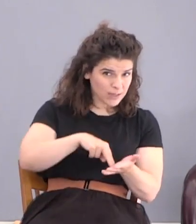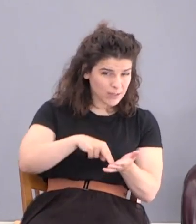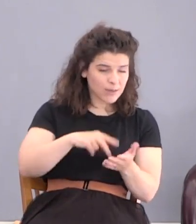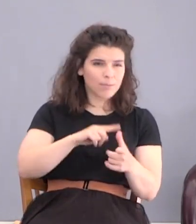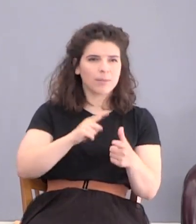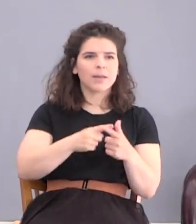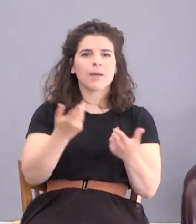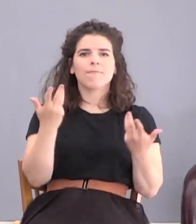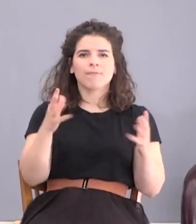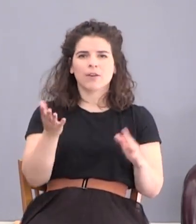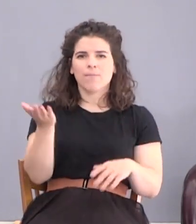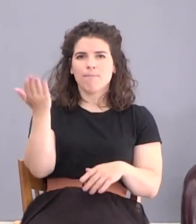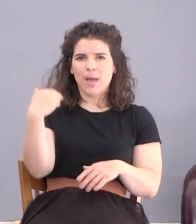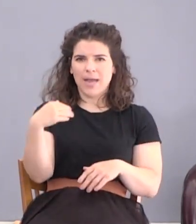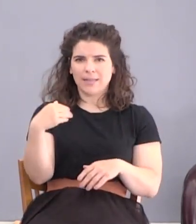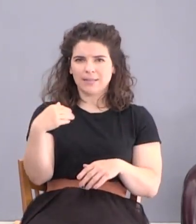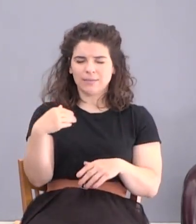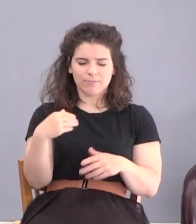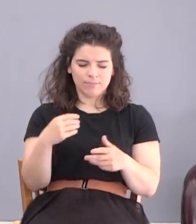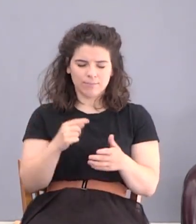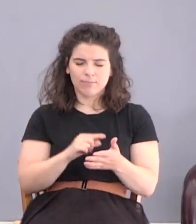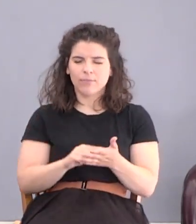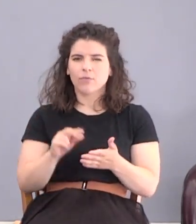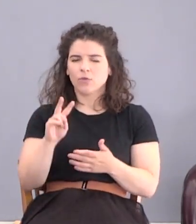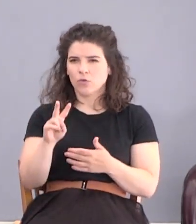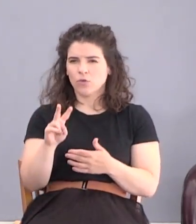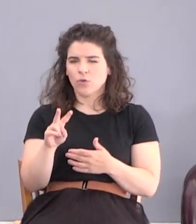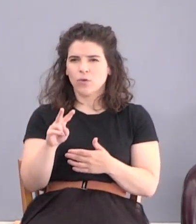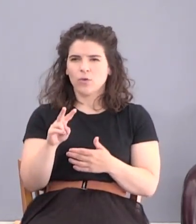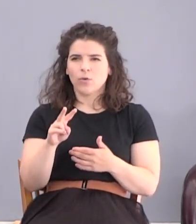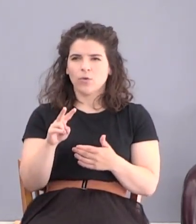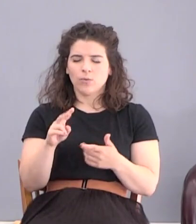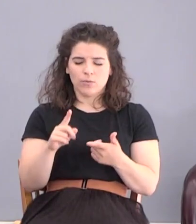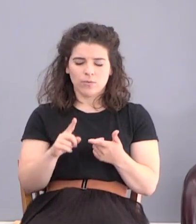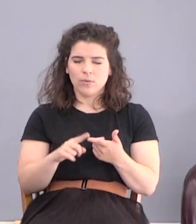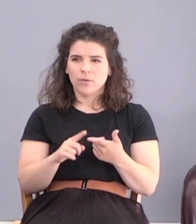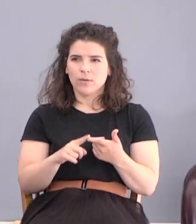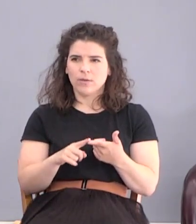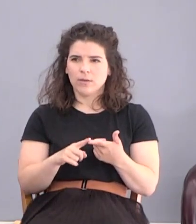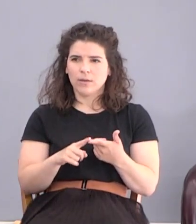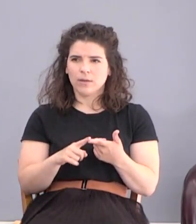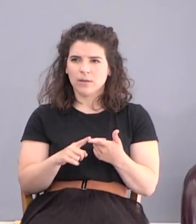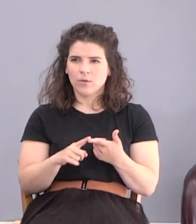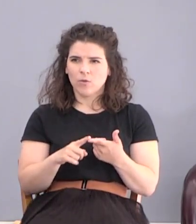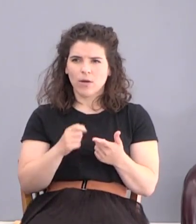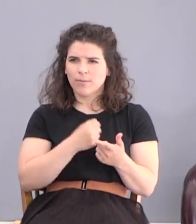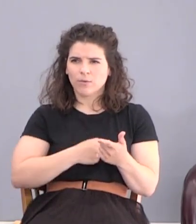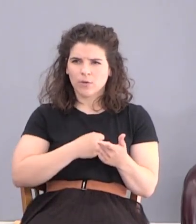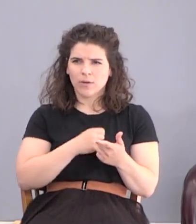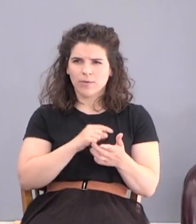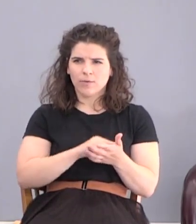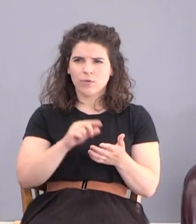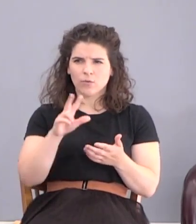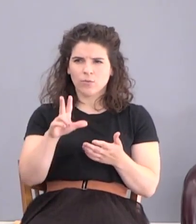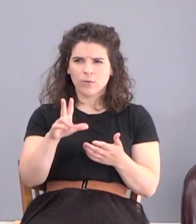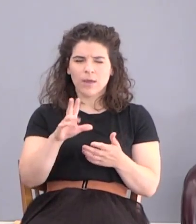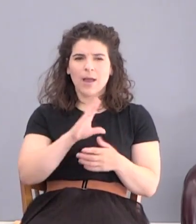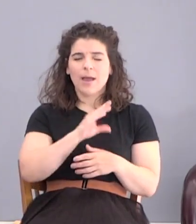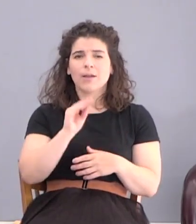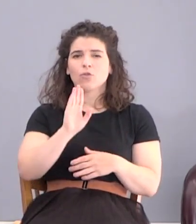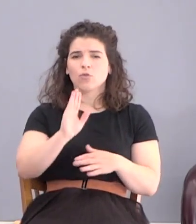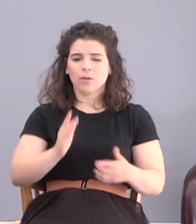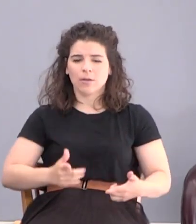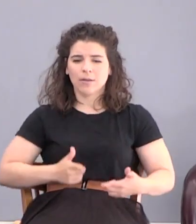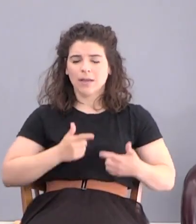tense. And then you have in verse 2, it says, verse 3, and your life is